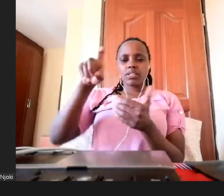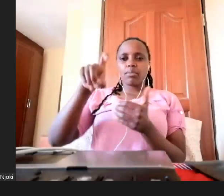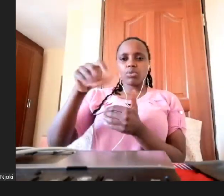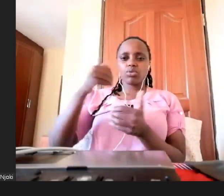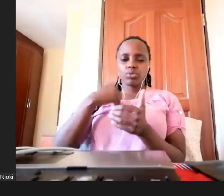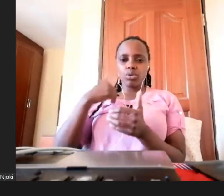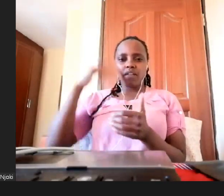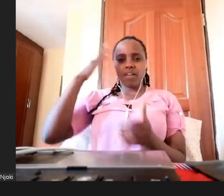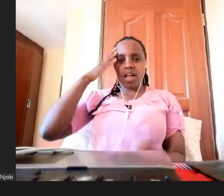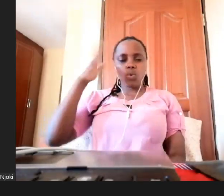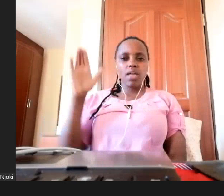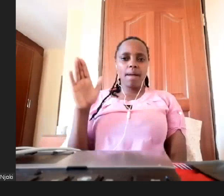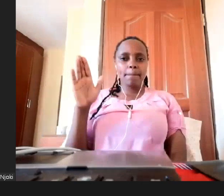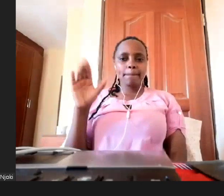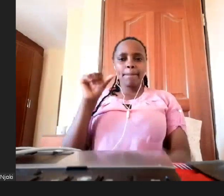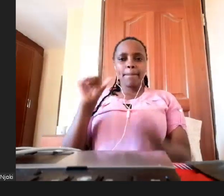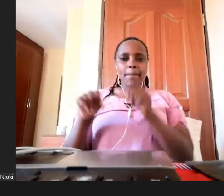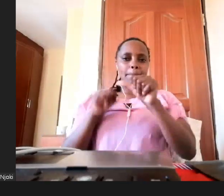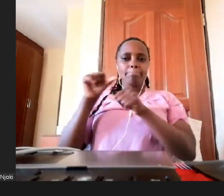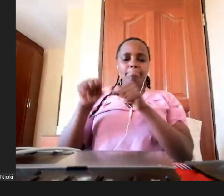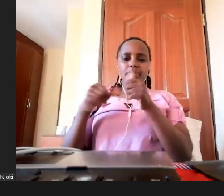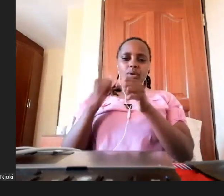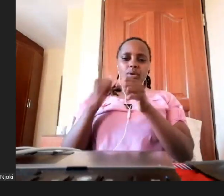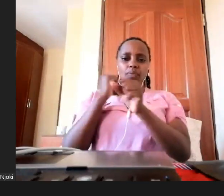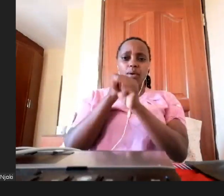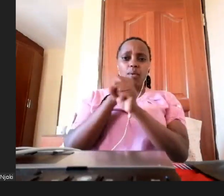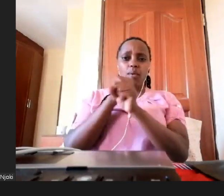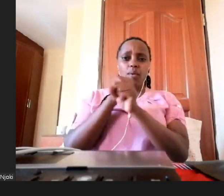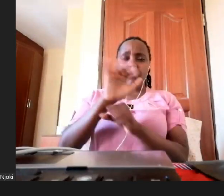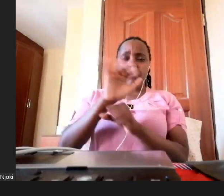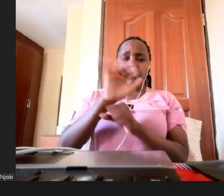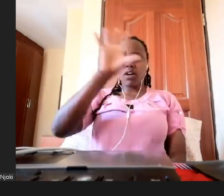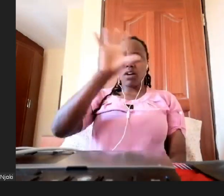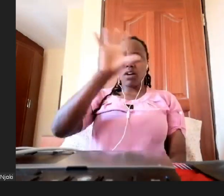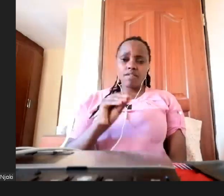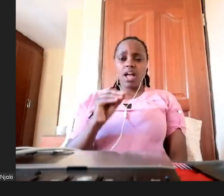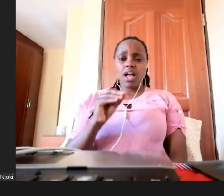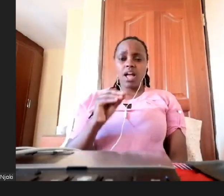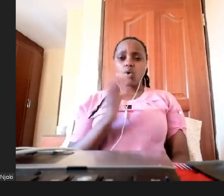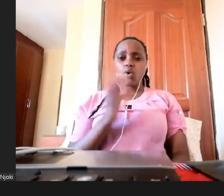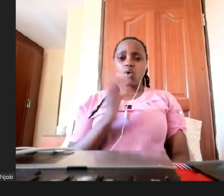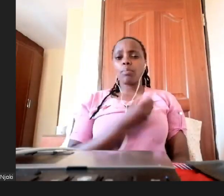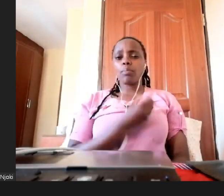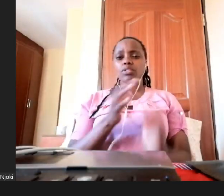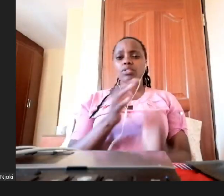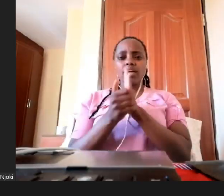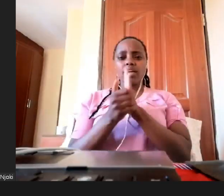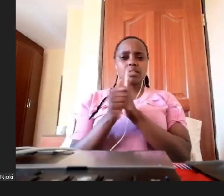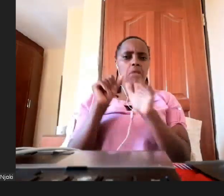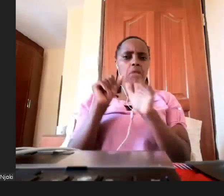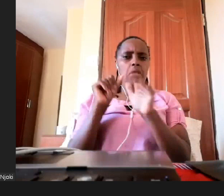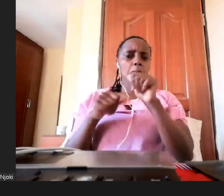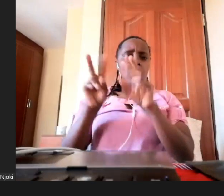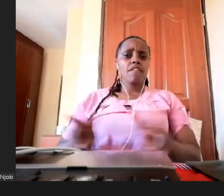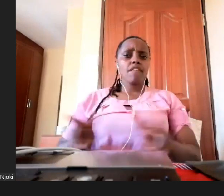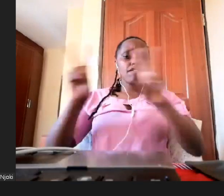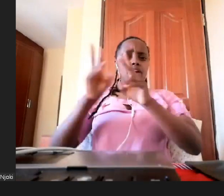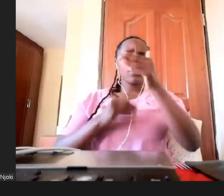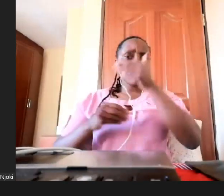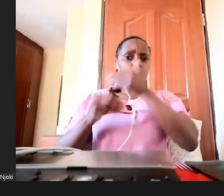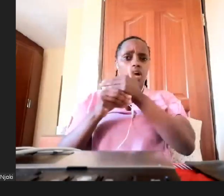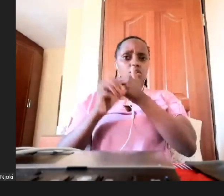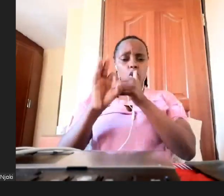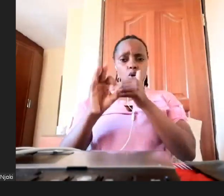to, about the work of the African Committee of Experts, about the value add of